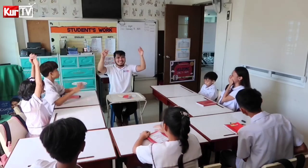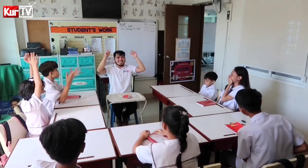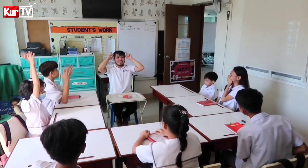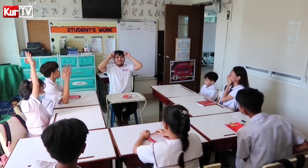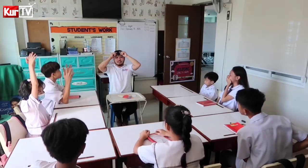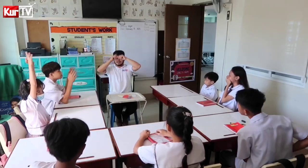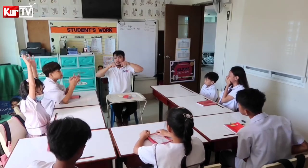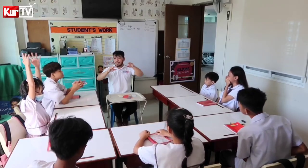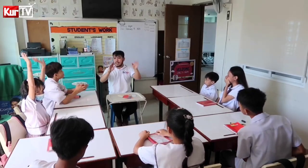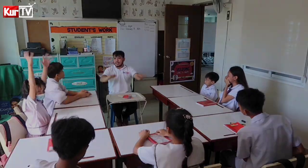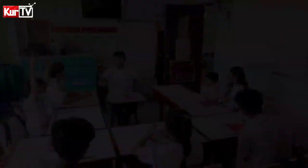Okay